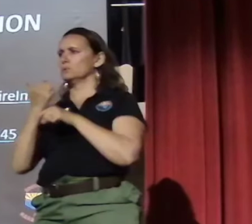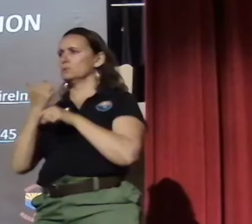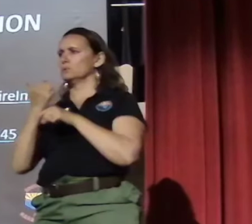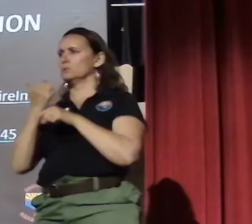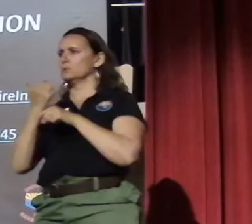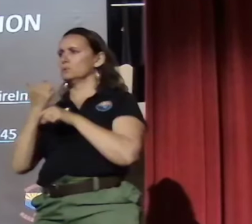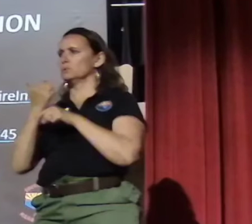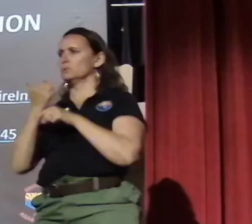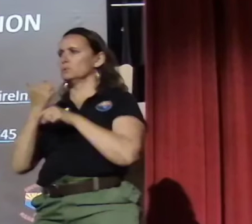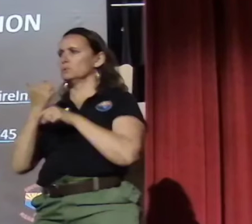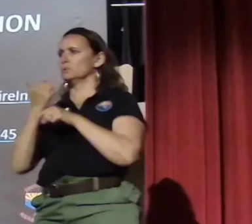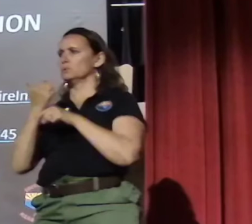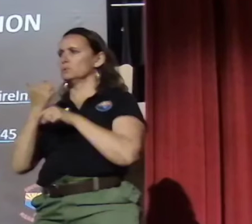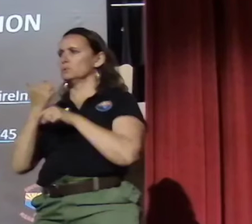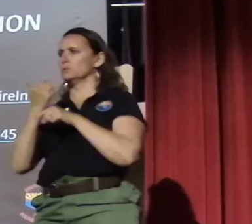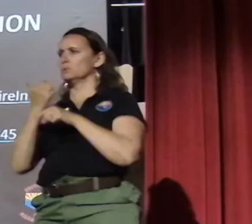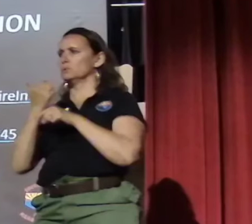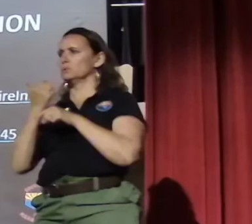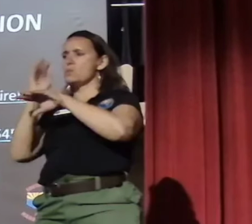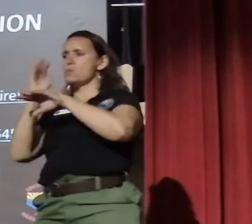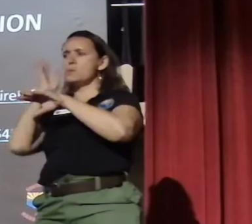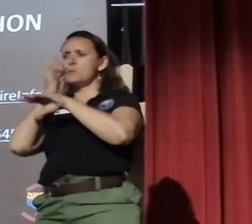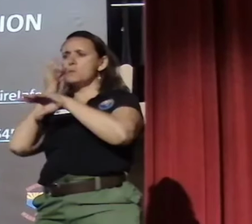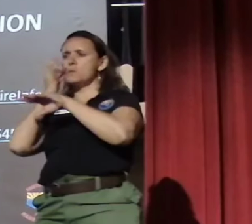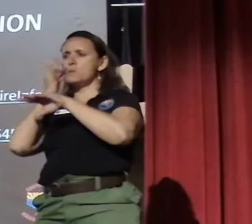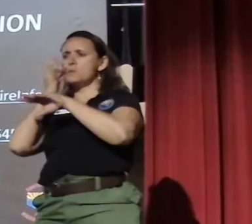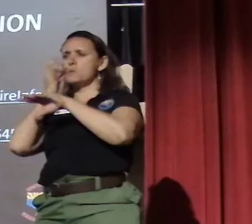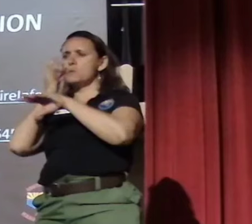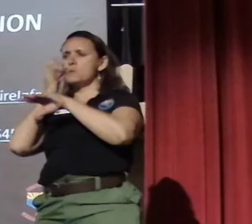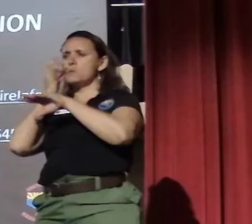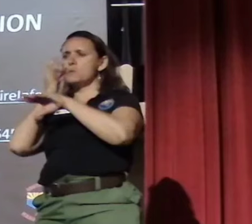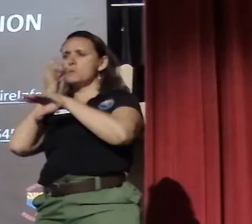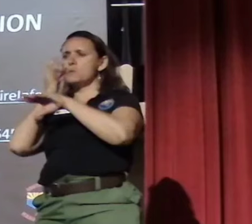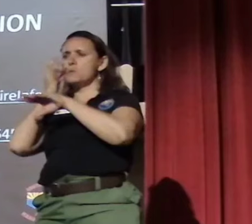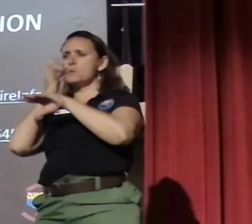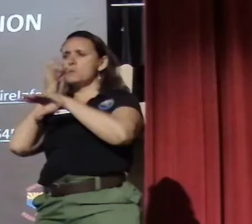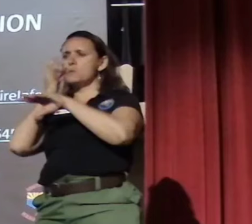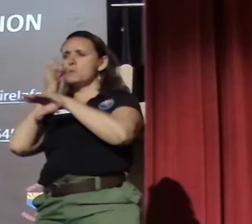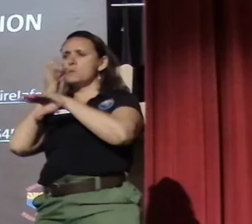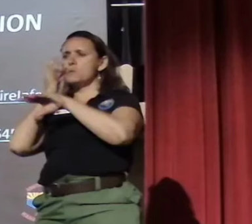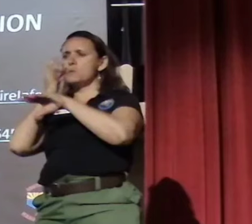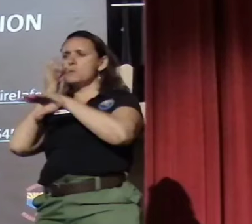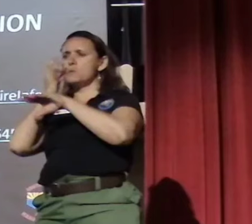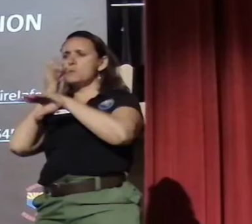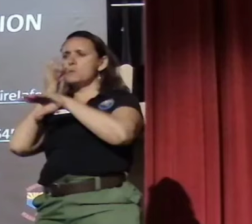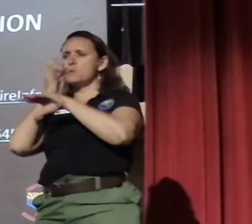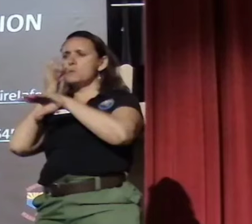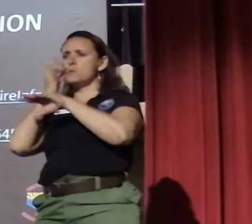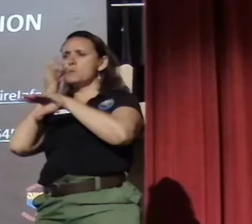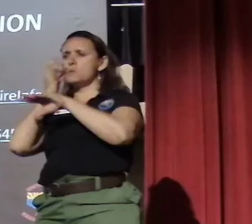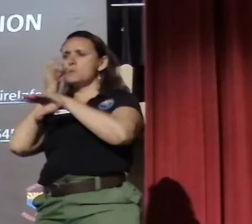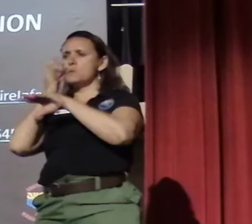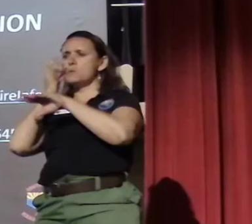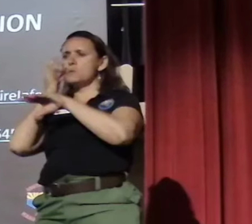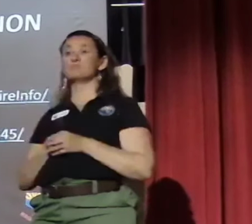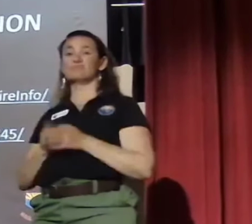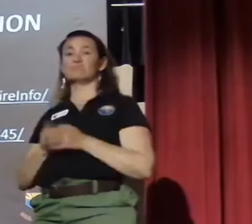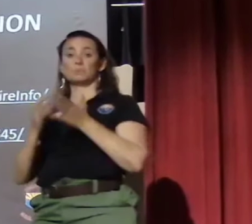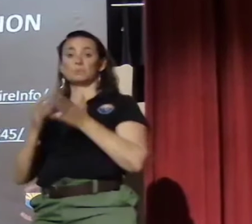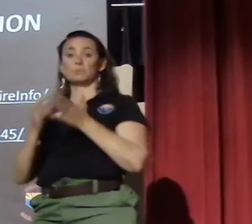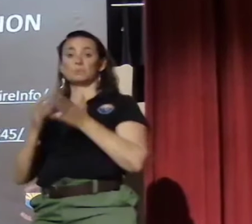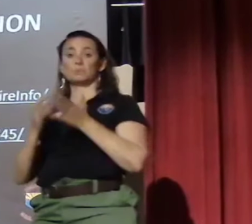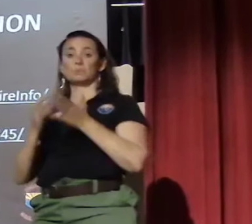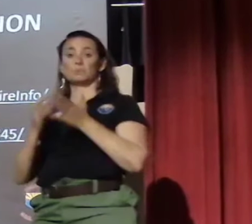around Strawberry? Did I hear that or did I imagine? So the question was, did I hear correctly that tonight they're going to have a firing